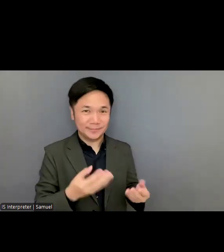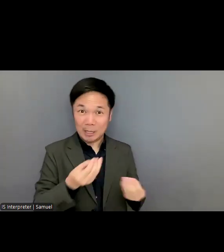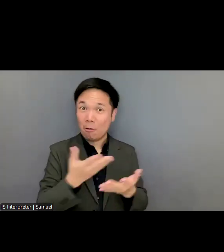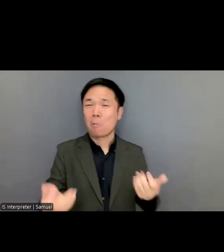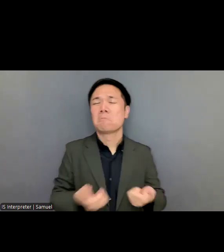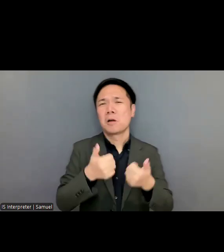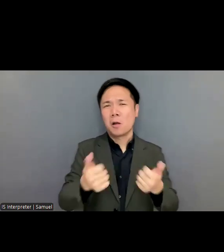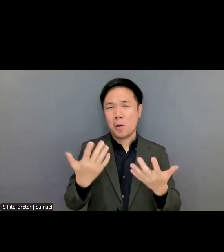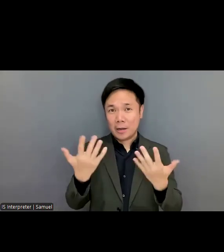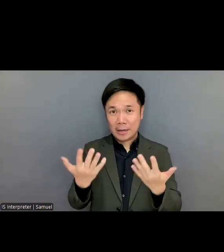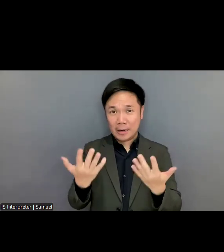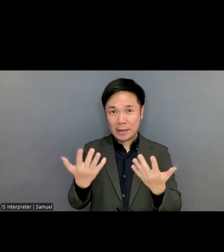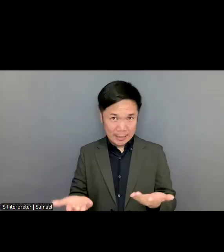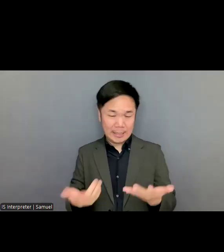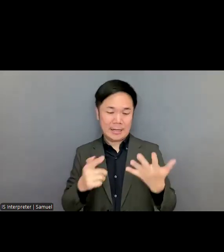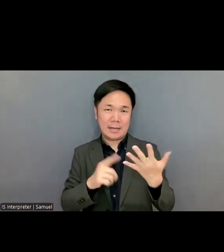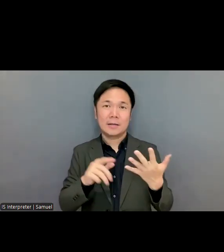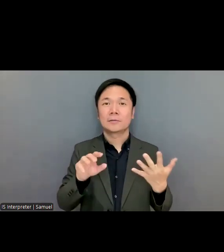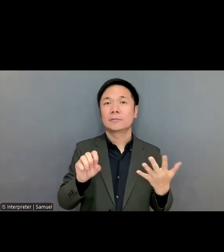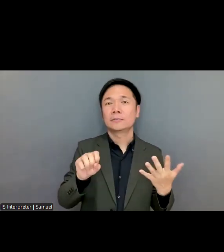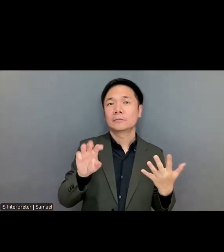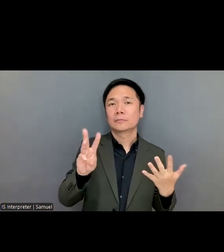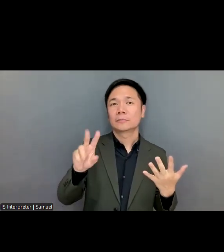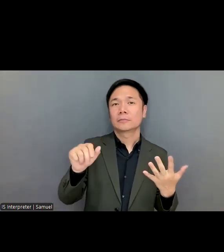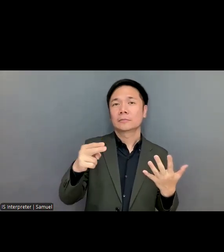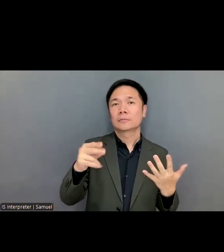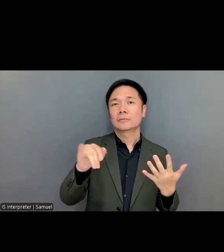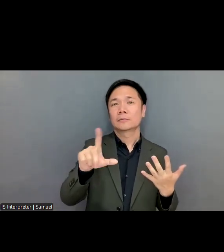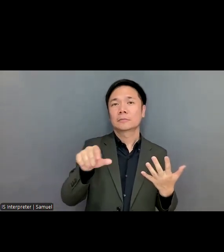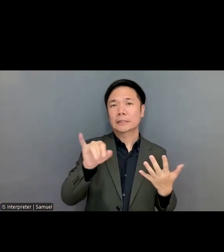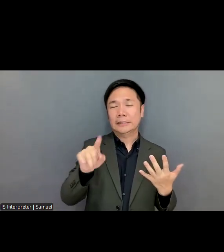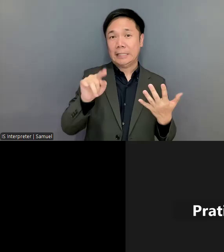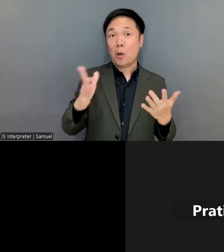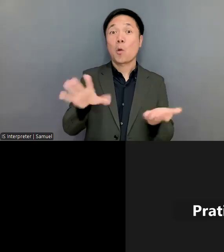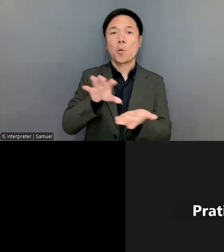have Swahili now on board, and also we're going to record in Swahili